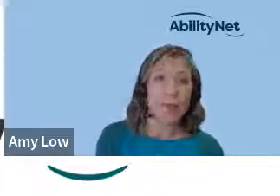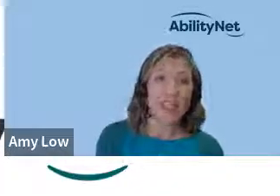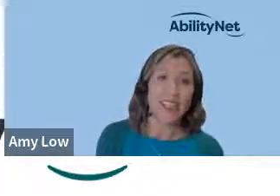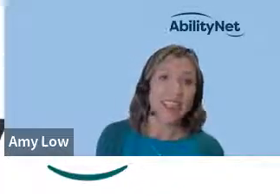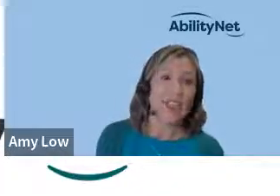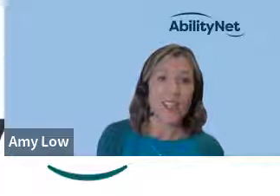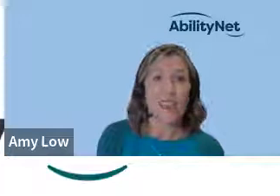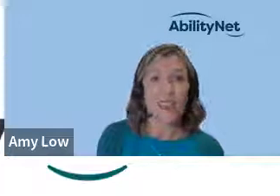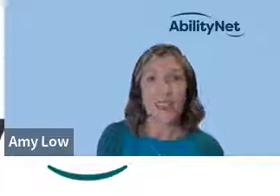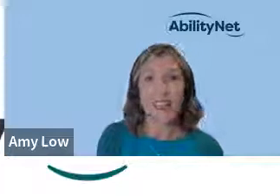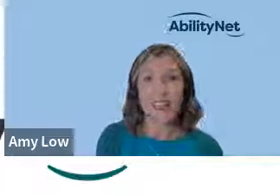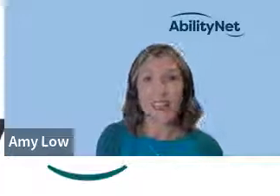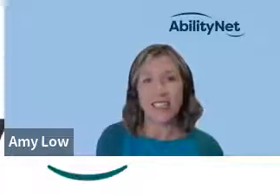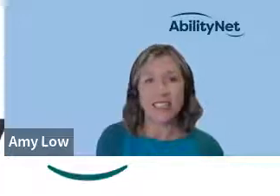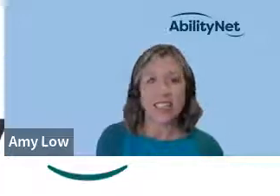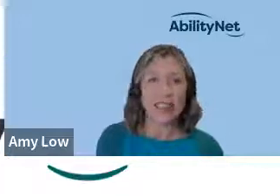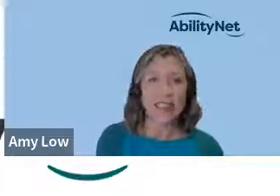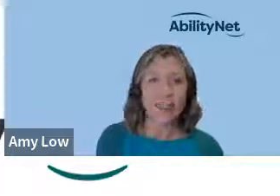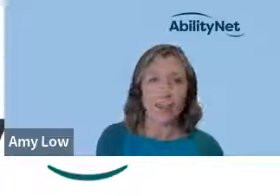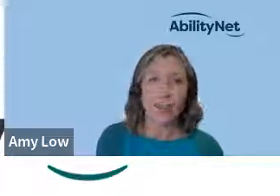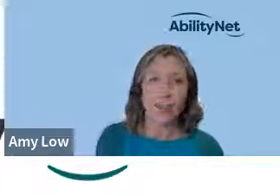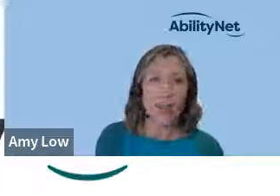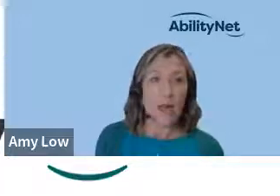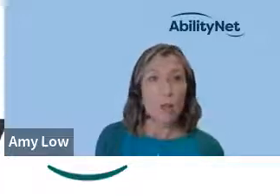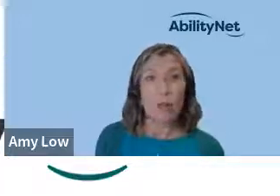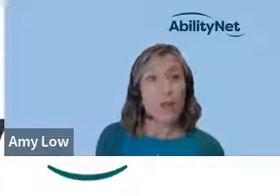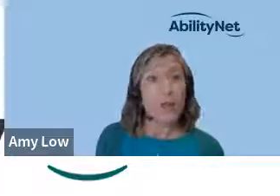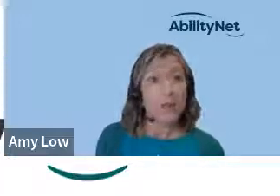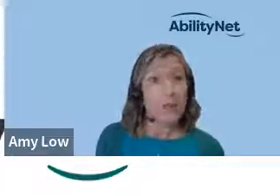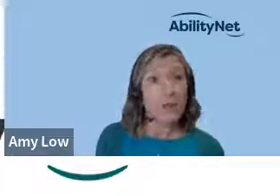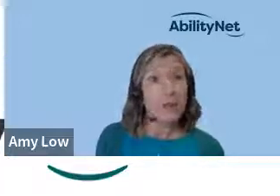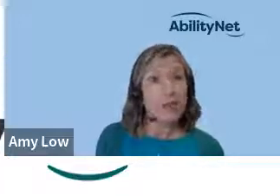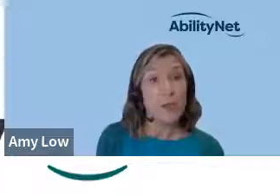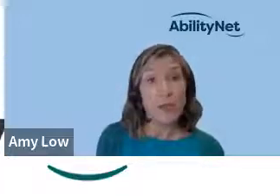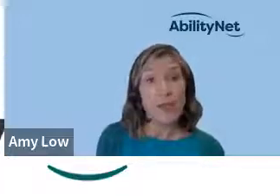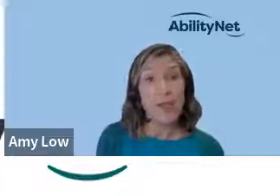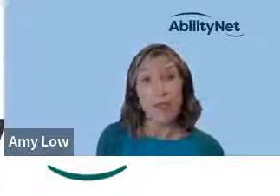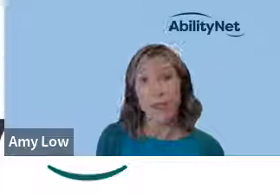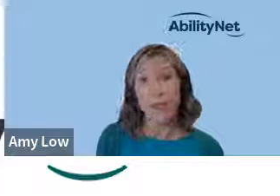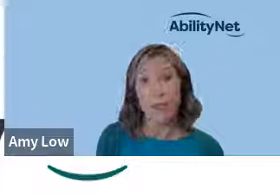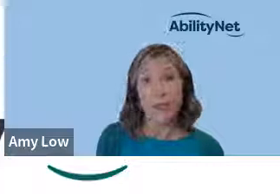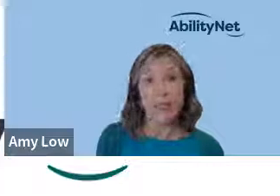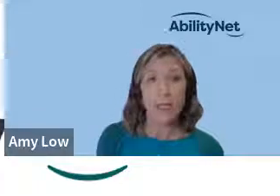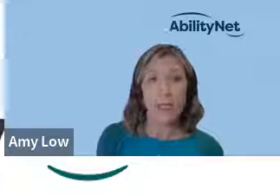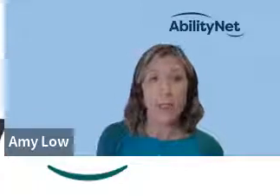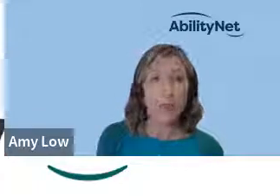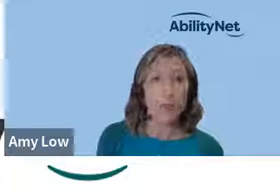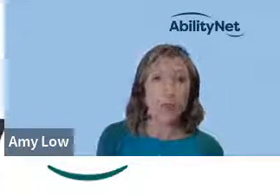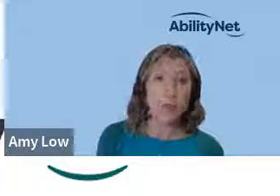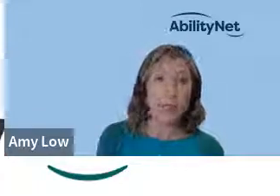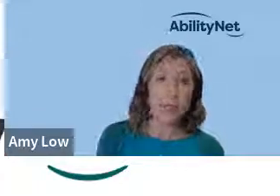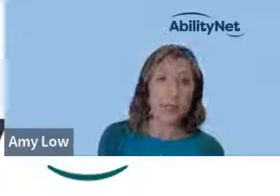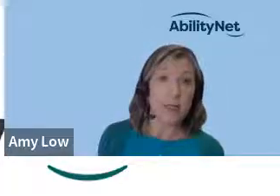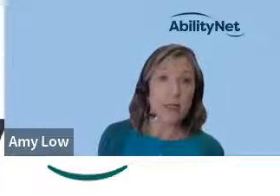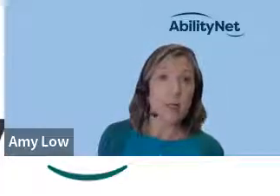at work, in education, and in day-to-day life. We provide consultancy and training to organisations across